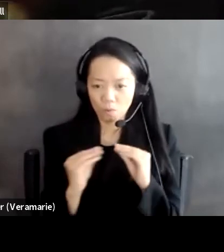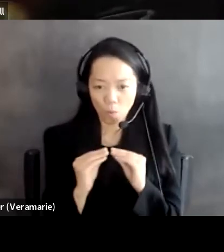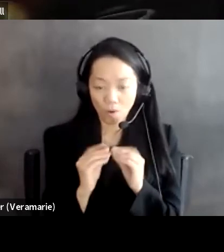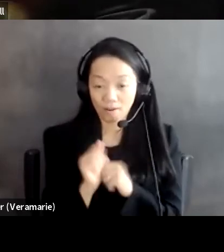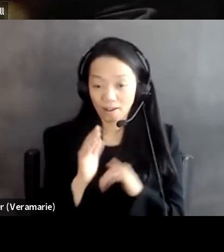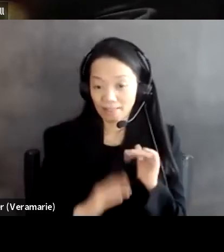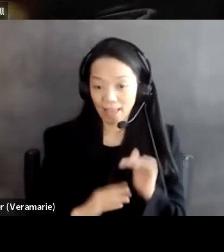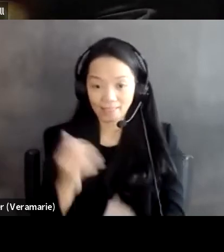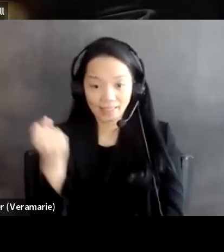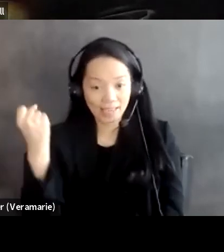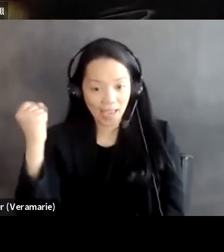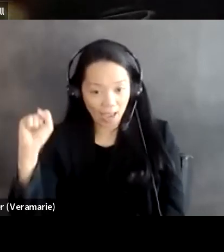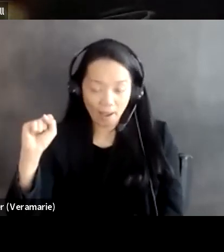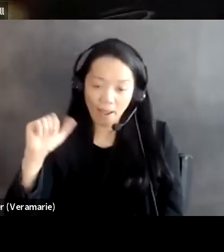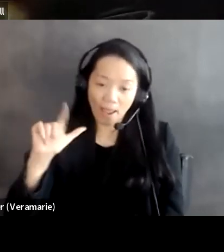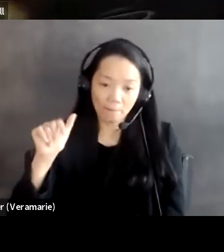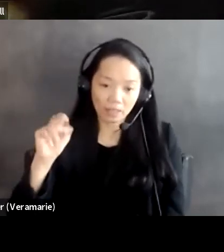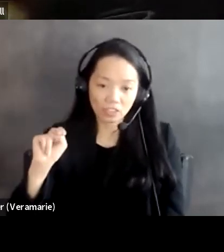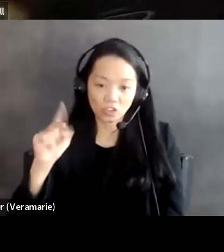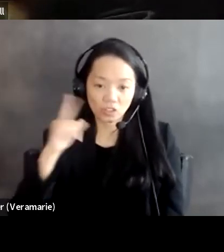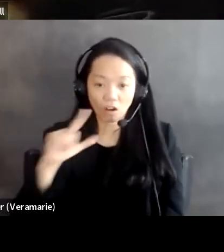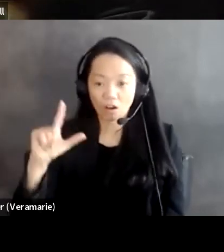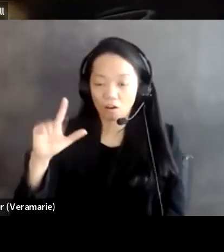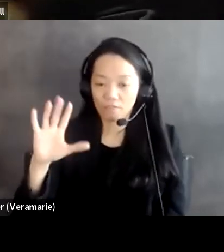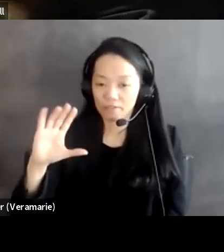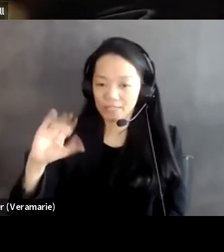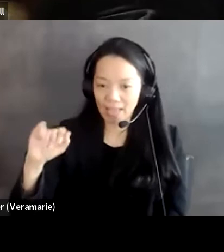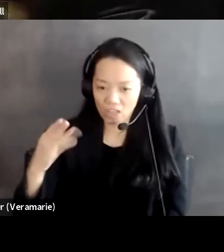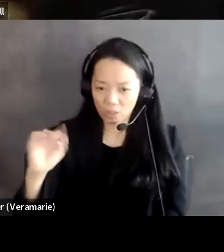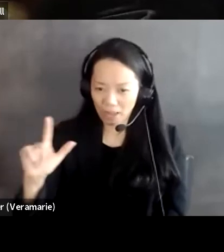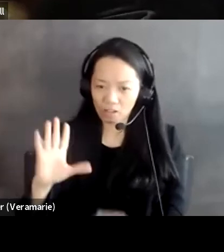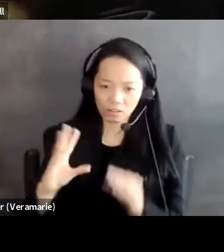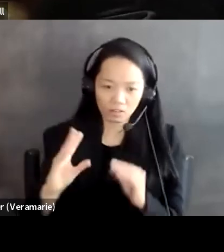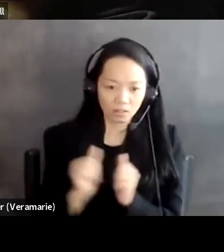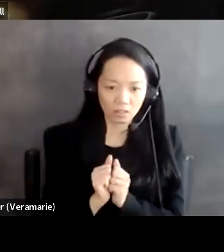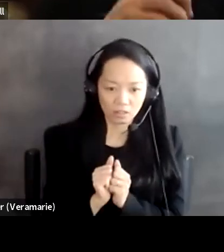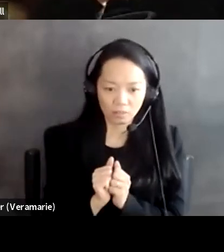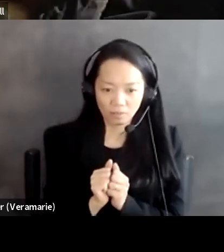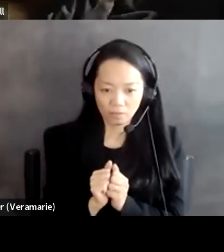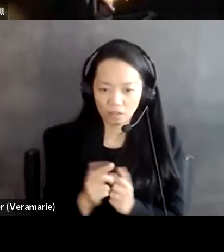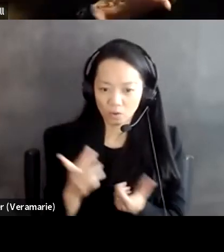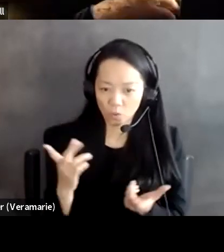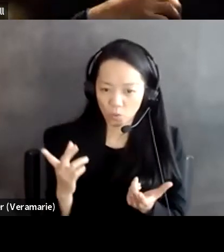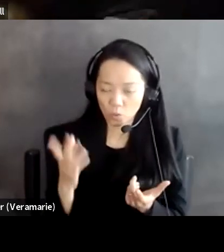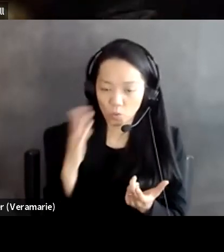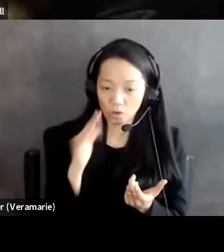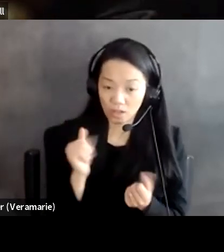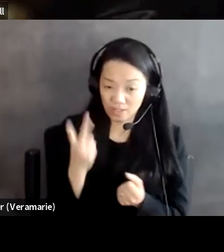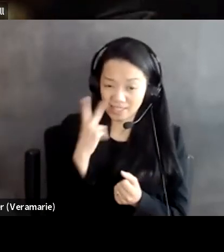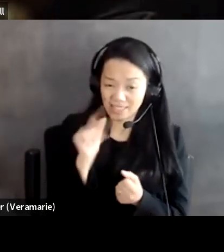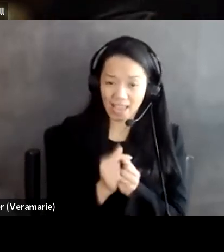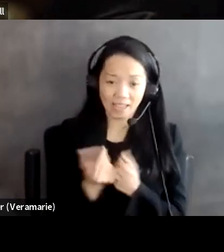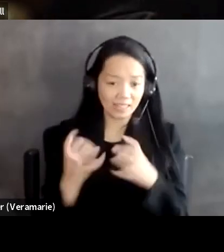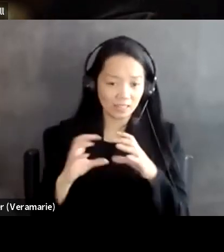the abolition of cash bail, further improve our criminal justice system? And if you see any intersection with the previous panels,